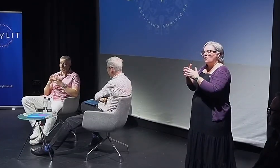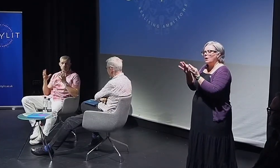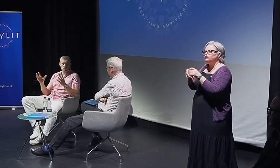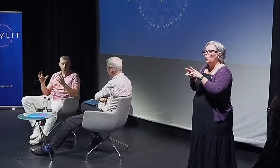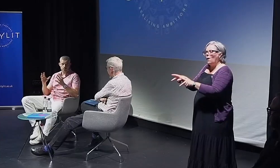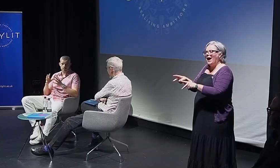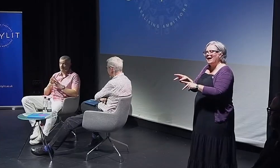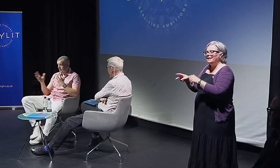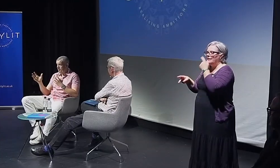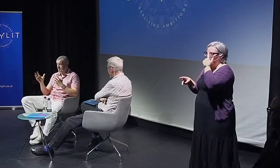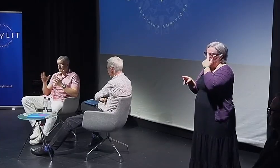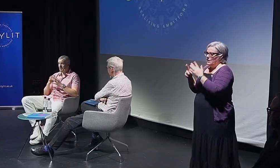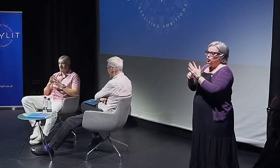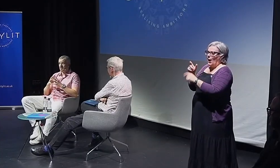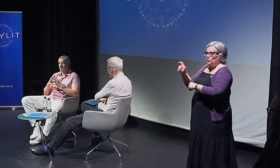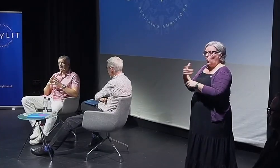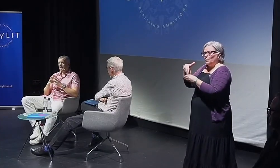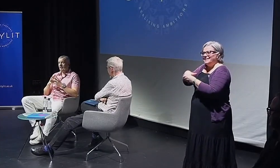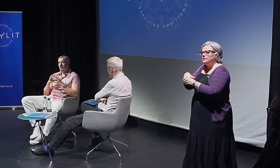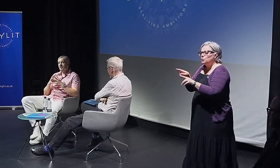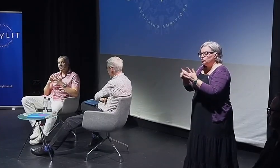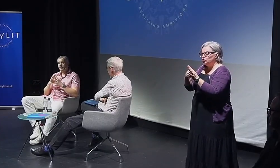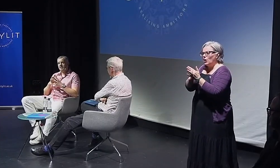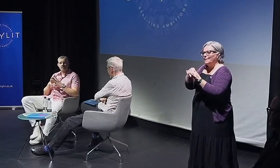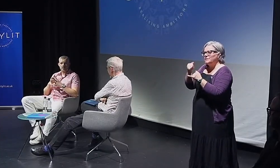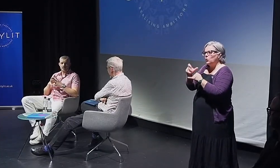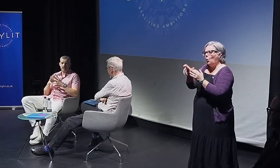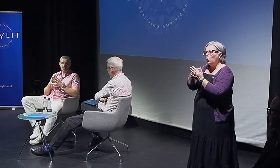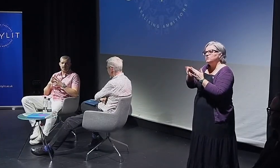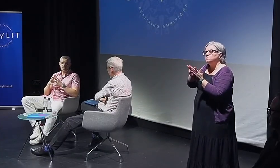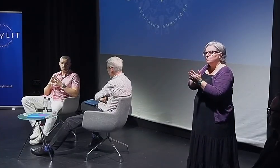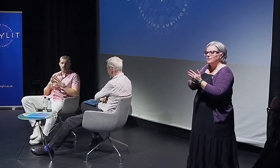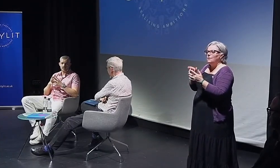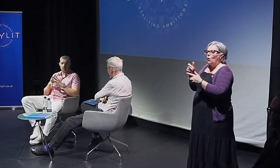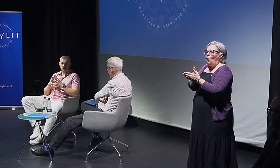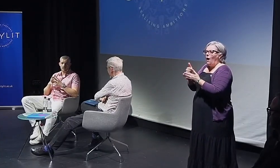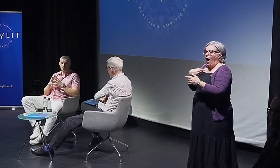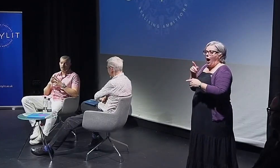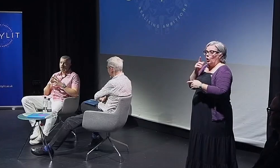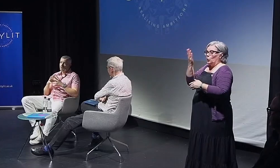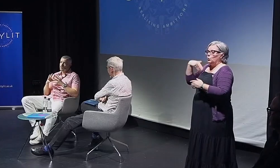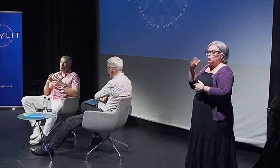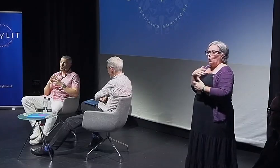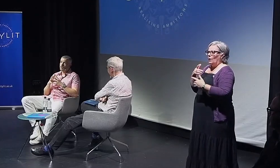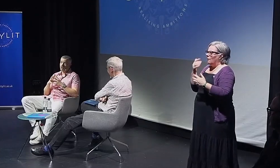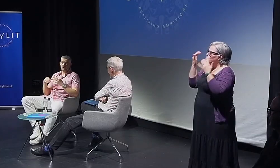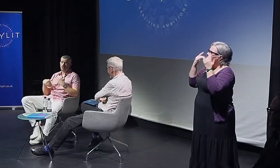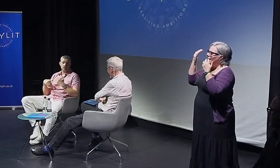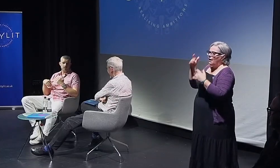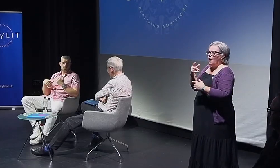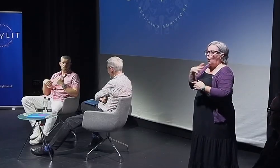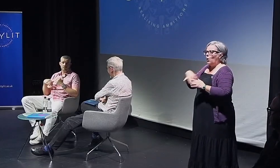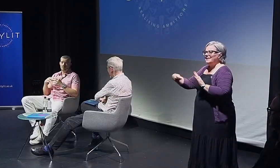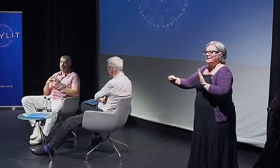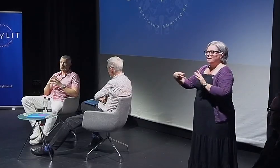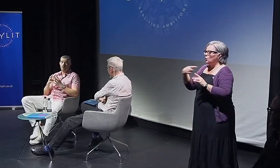it, but James Corden always reminds me, who was in the cast, that I used to fantasize about getting stabbed on the subway, just a